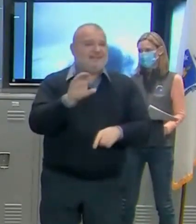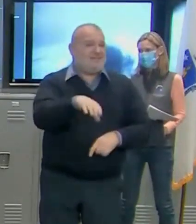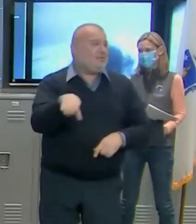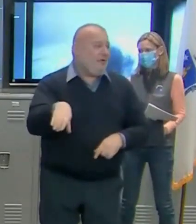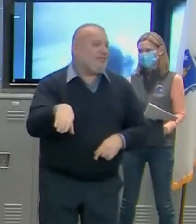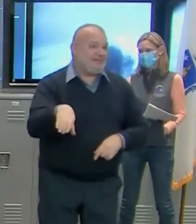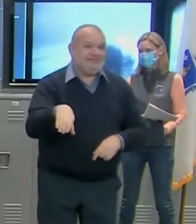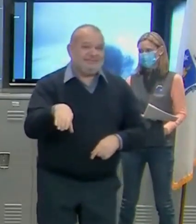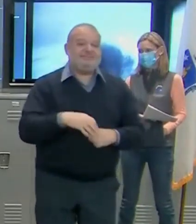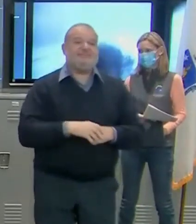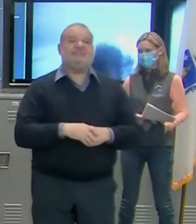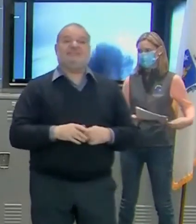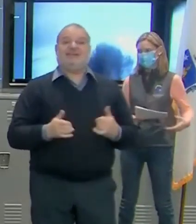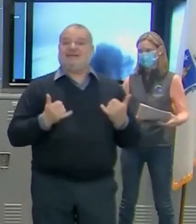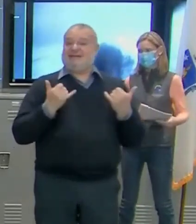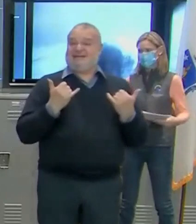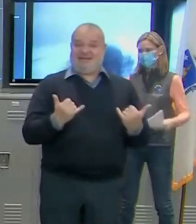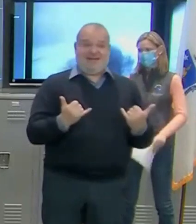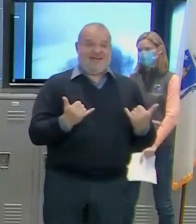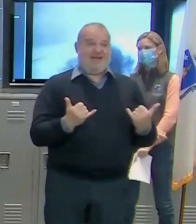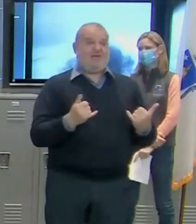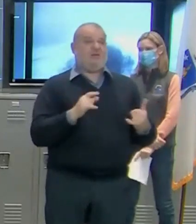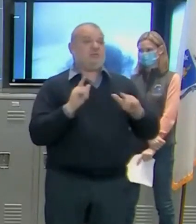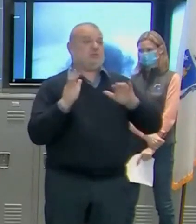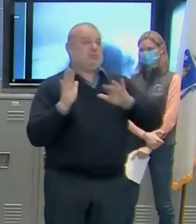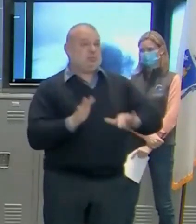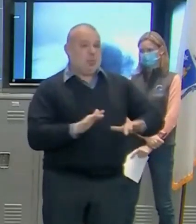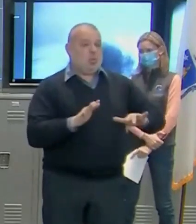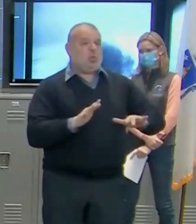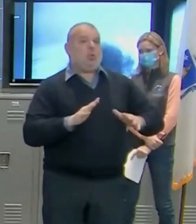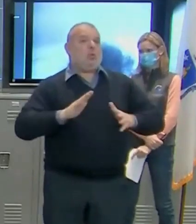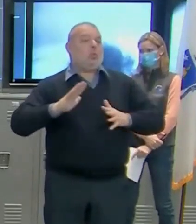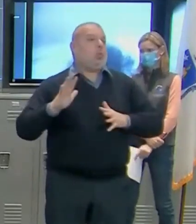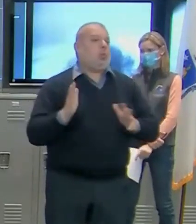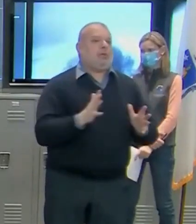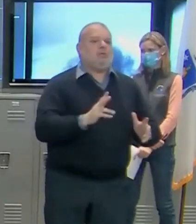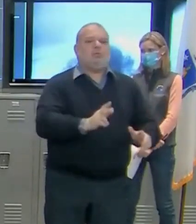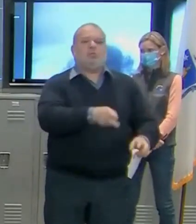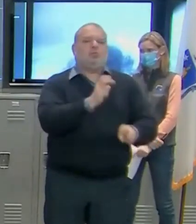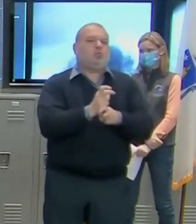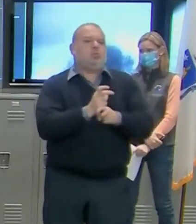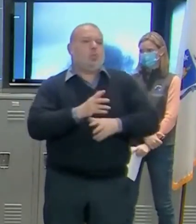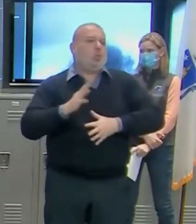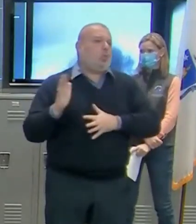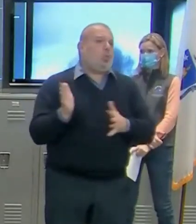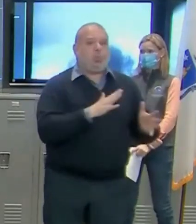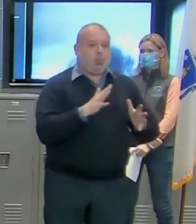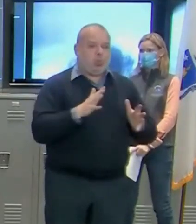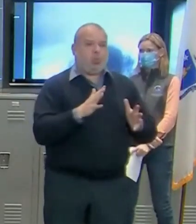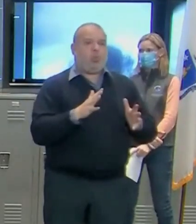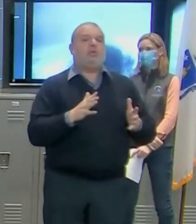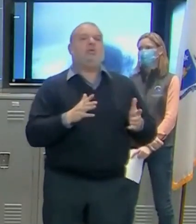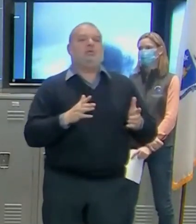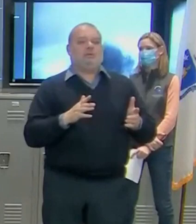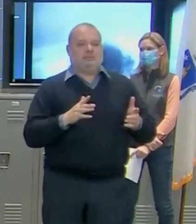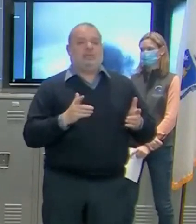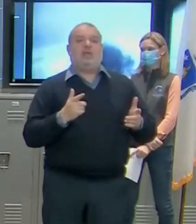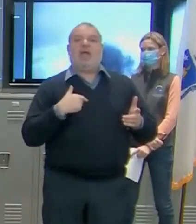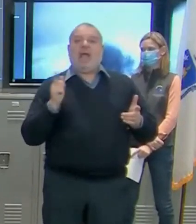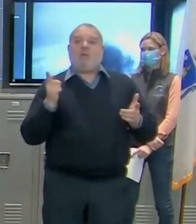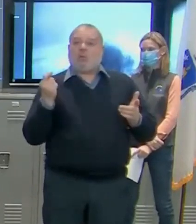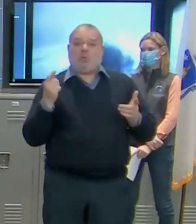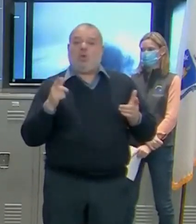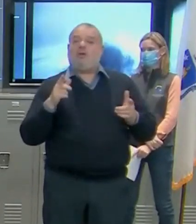very difficult to get the buckets up in the air. We do have eyes on all of these outages, and I will tell you that as soon as it is